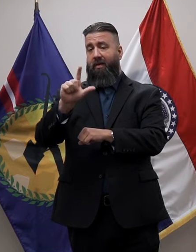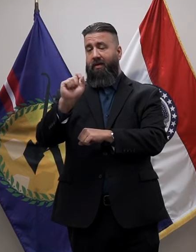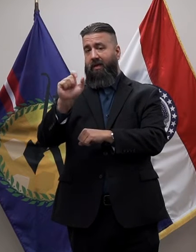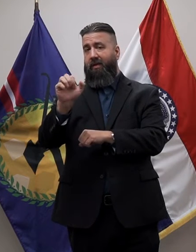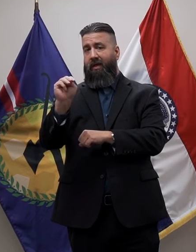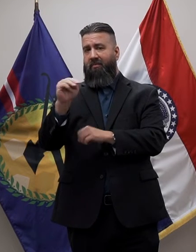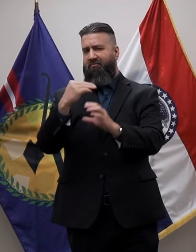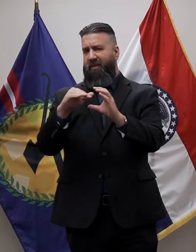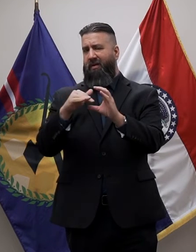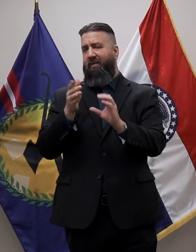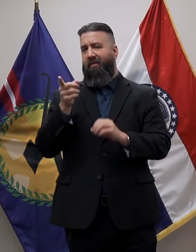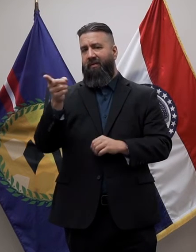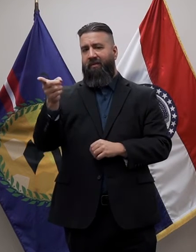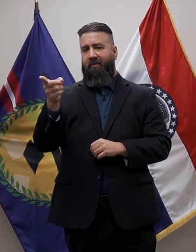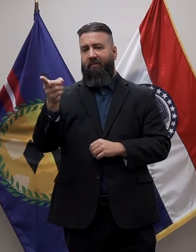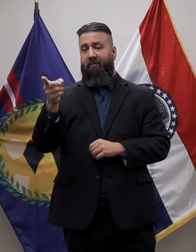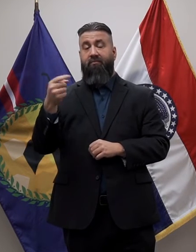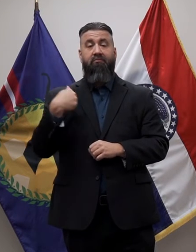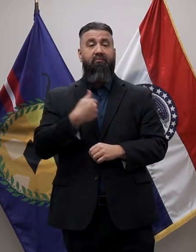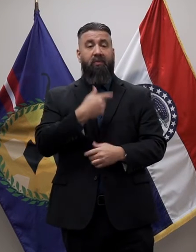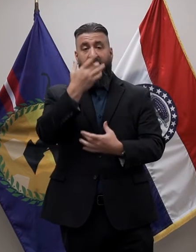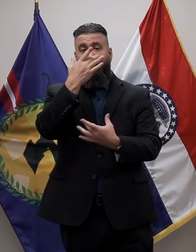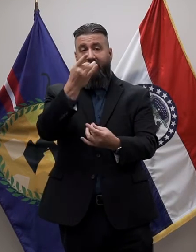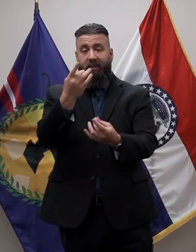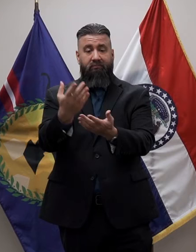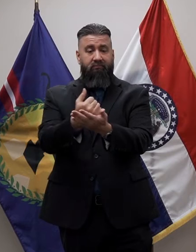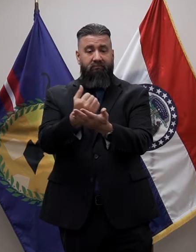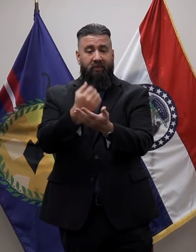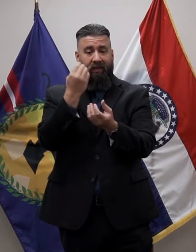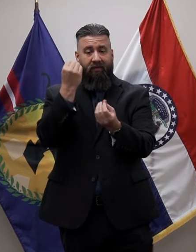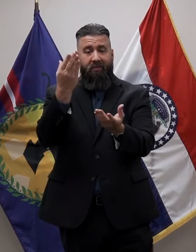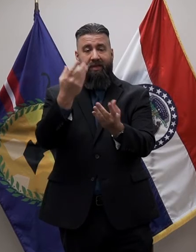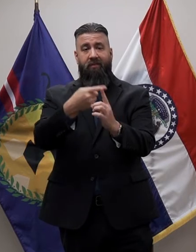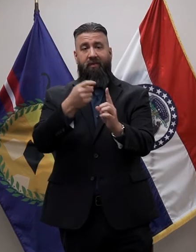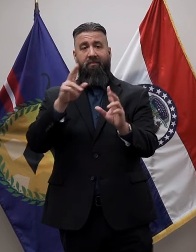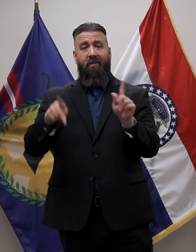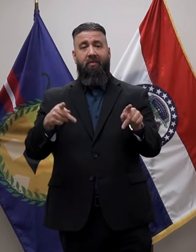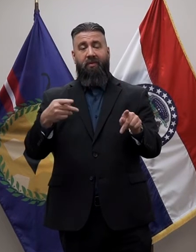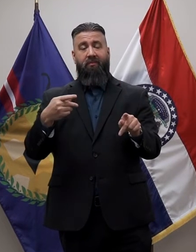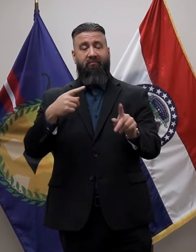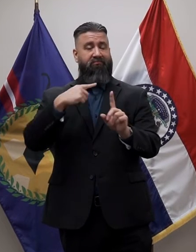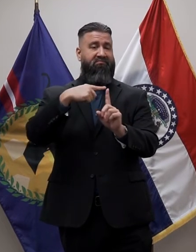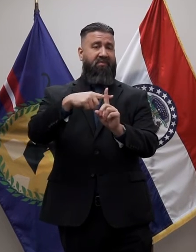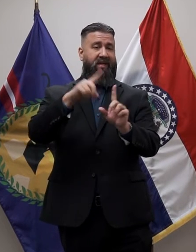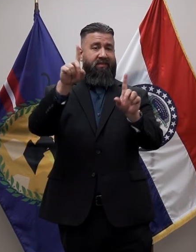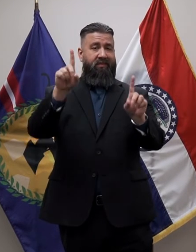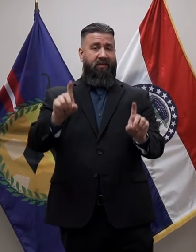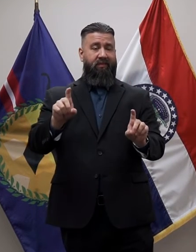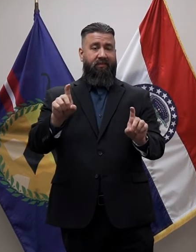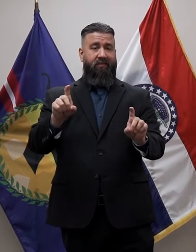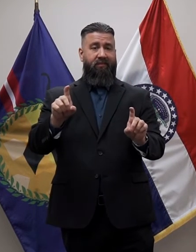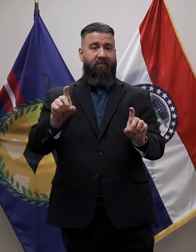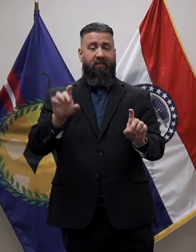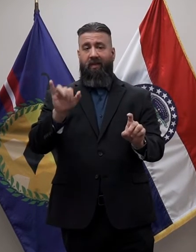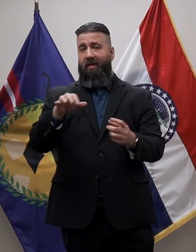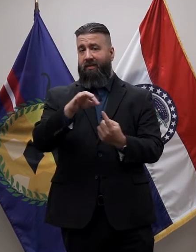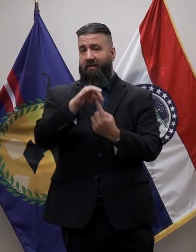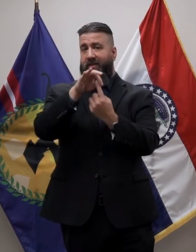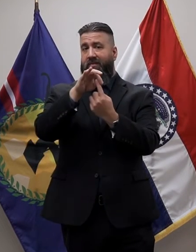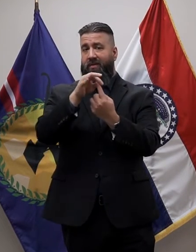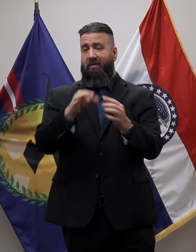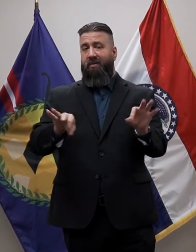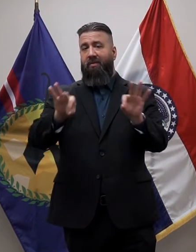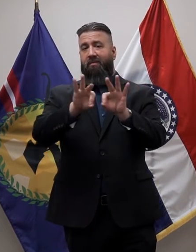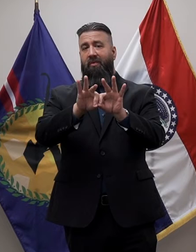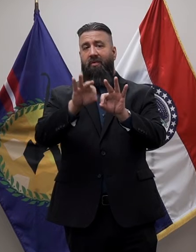in collecting information from someone who tests positive with an at-home test, and that's going to be especially important as at-home